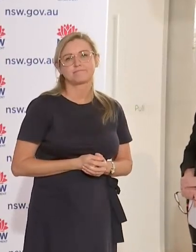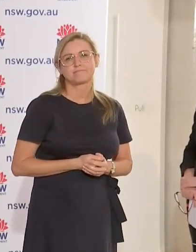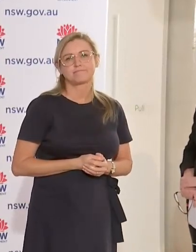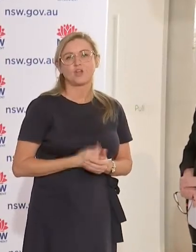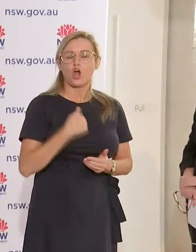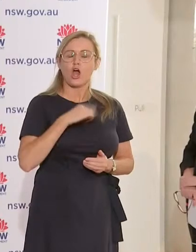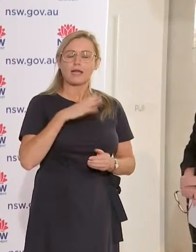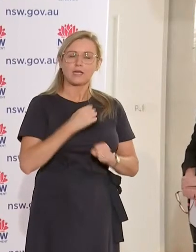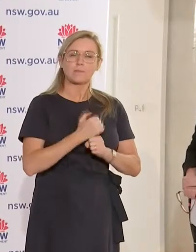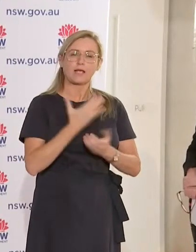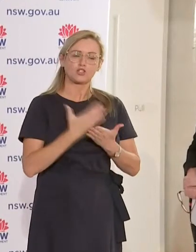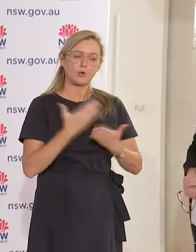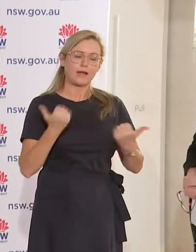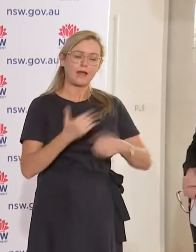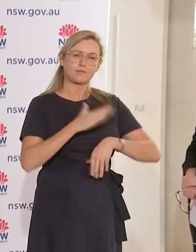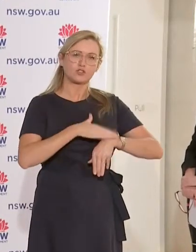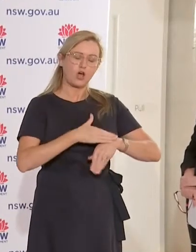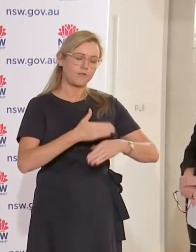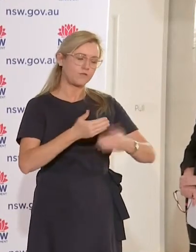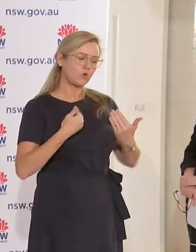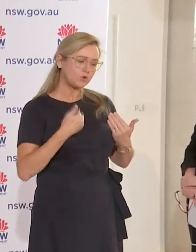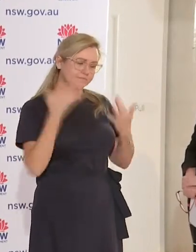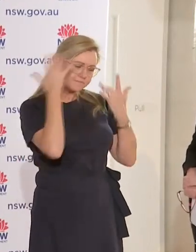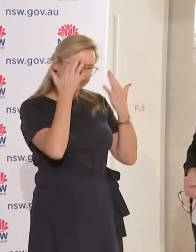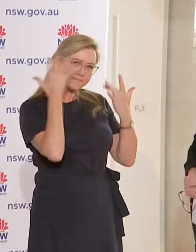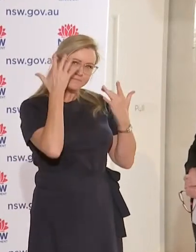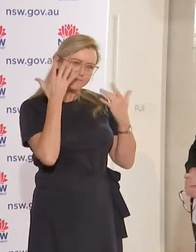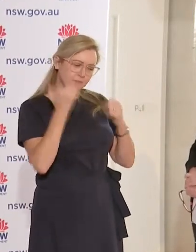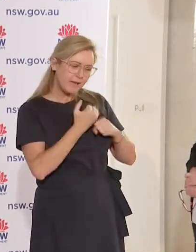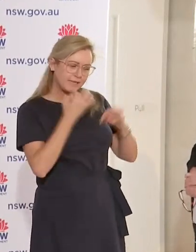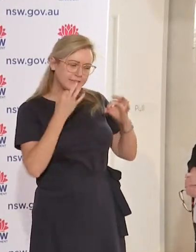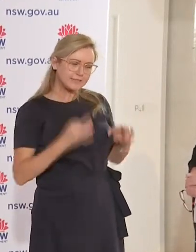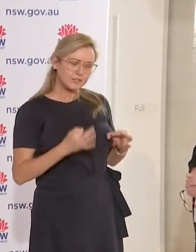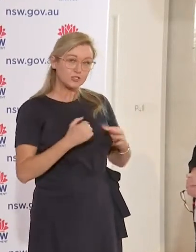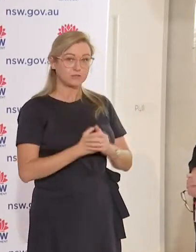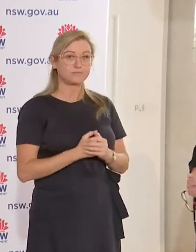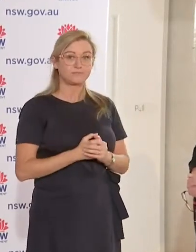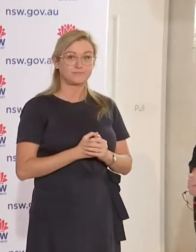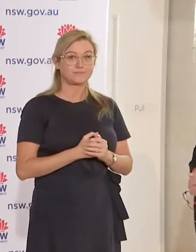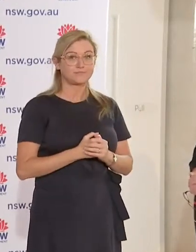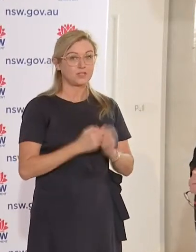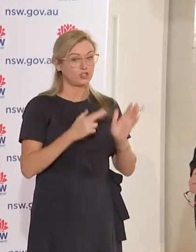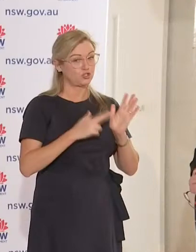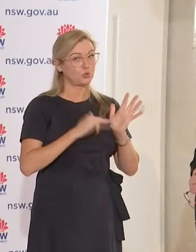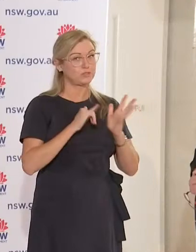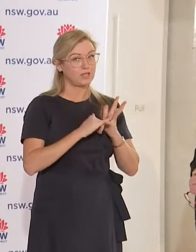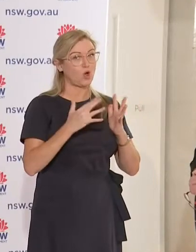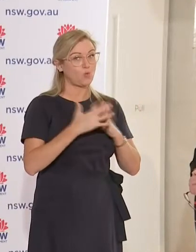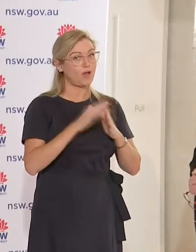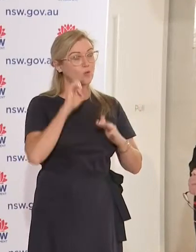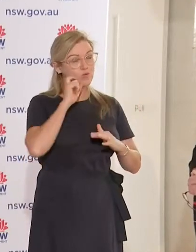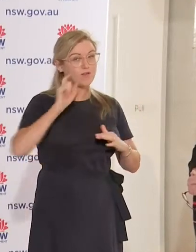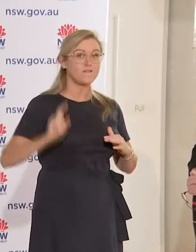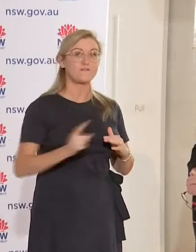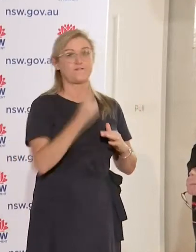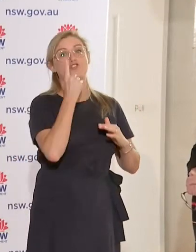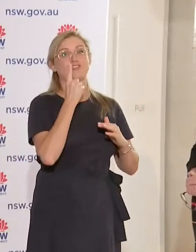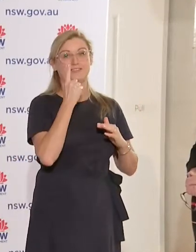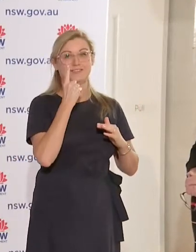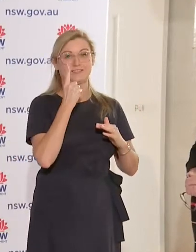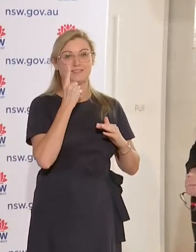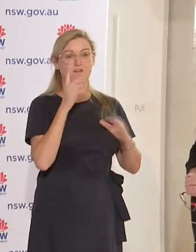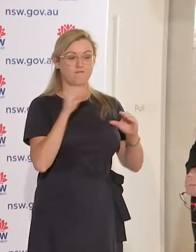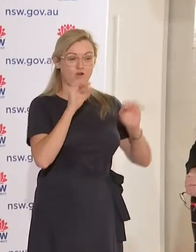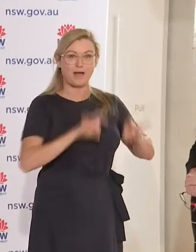making moving forward, because our state will be the first state to make these decisions. Our state's the first one to outline a roadmap in living with